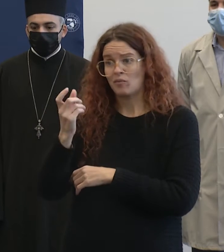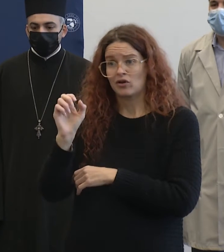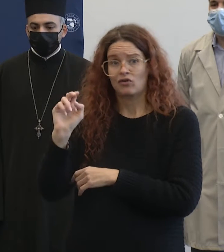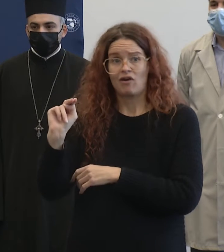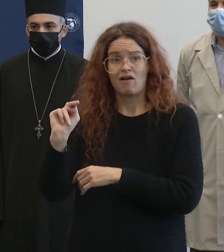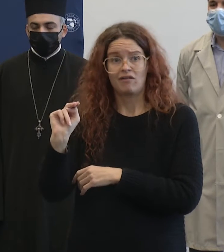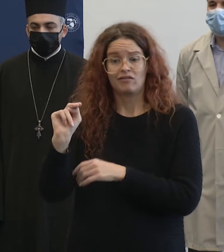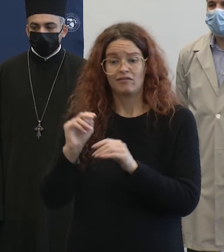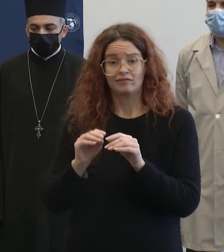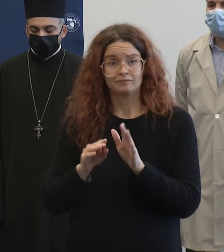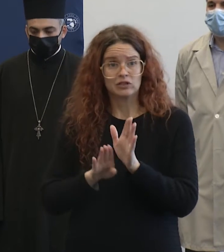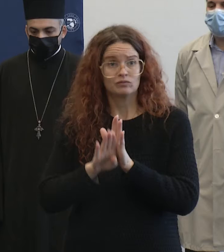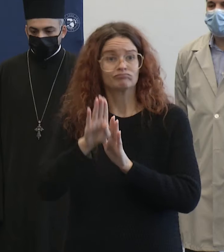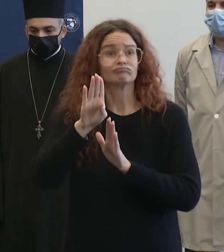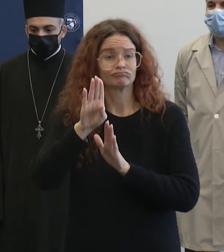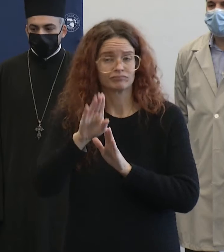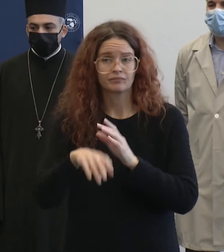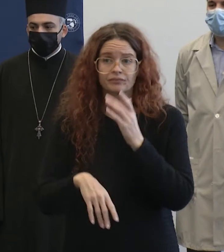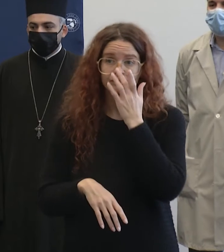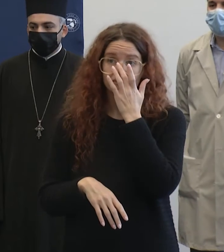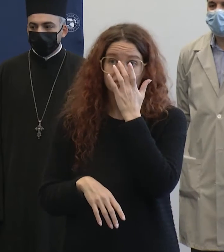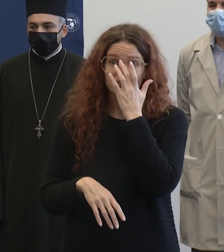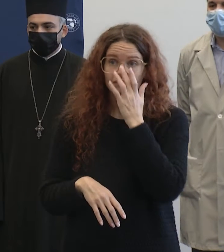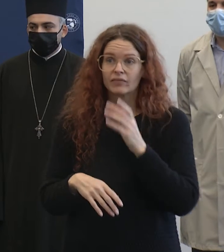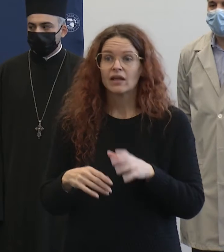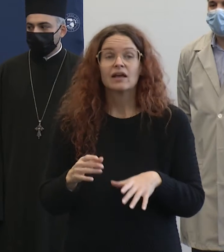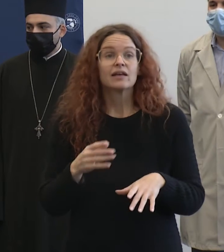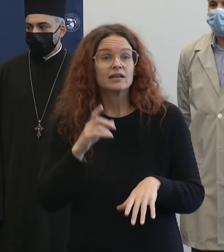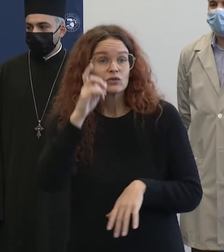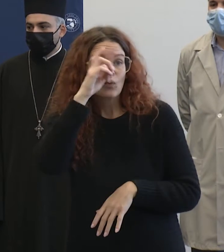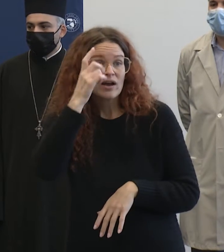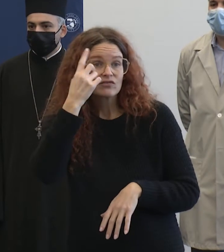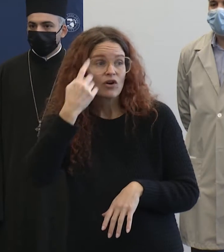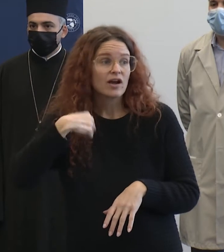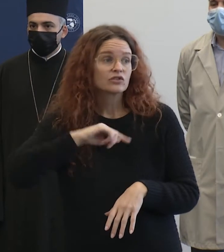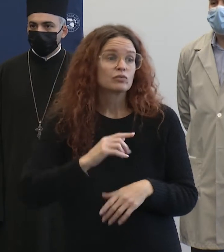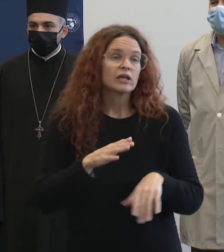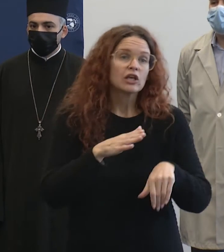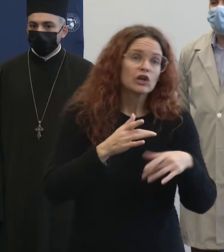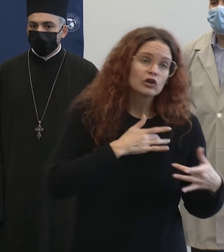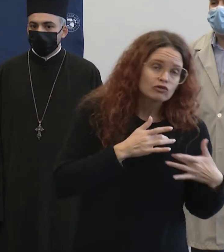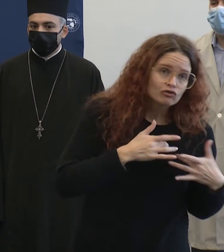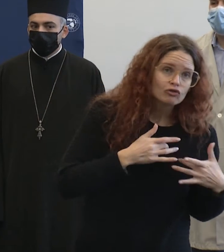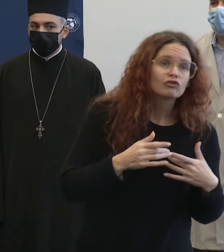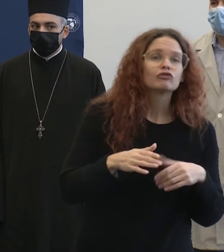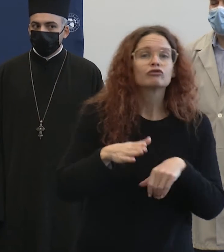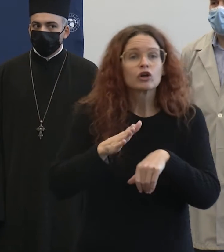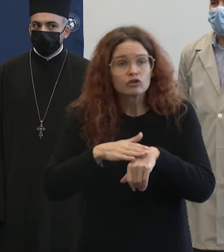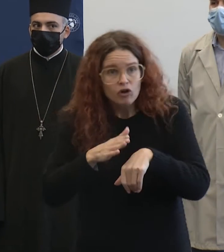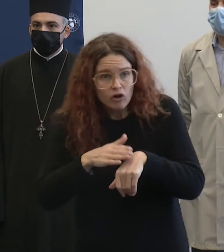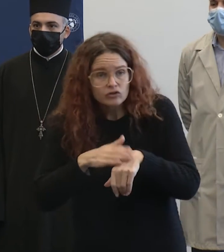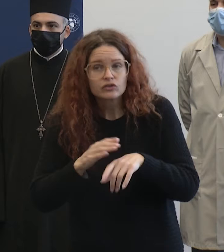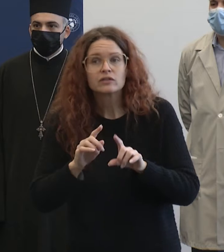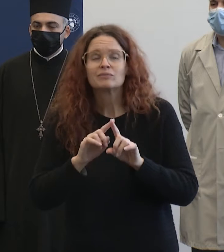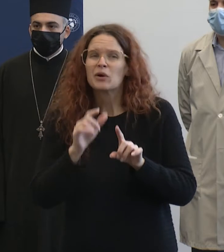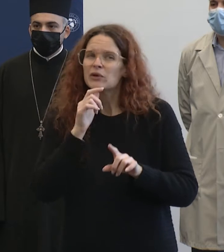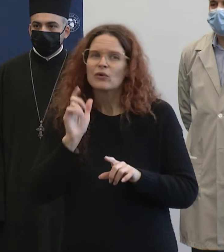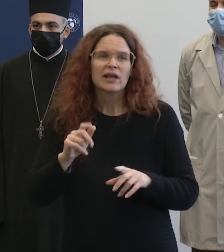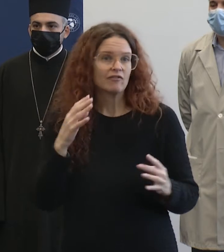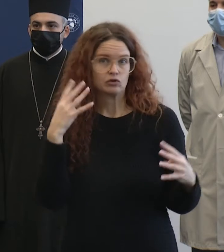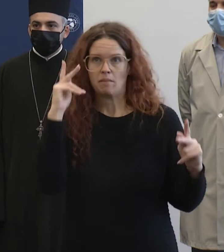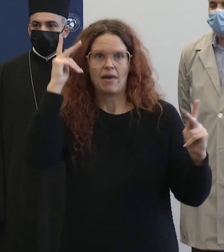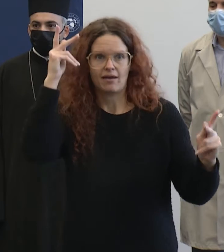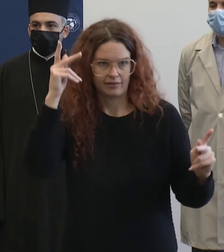variant. It's wise to be concerned and cautious, but there is no reason to panic. The current remediations